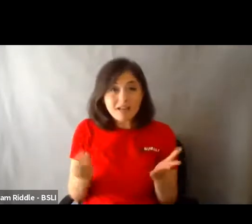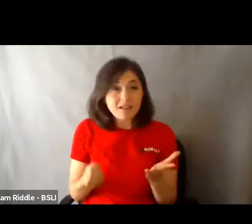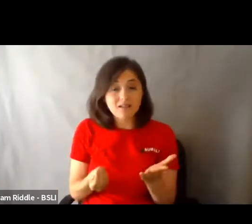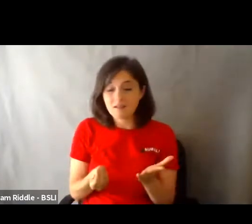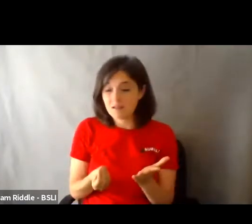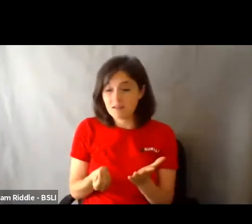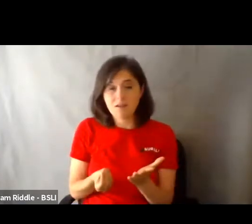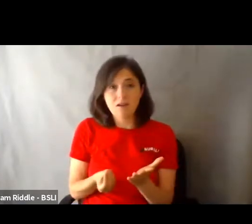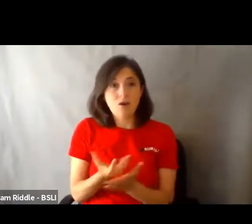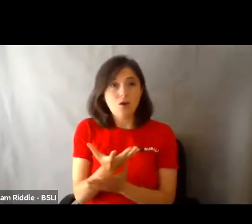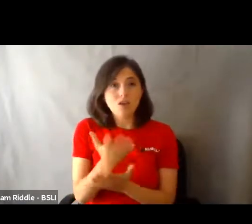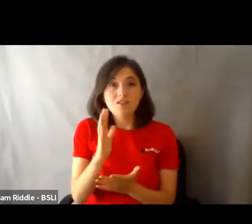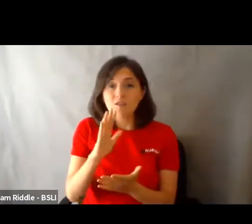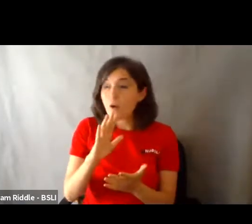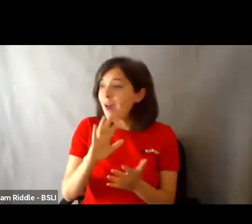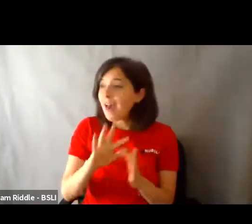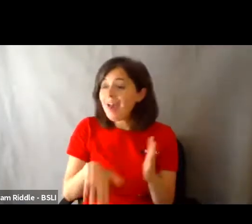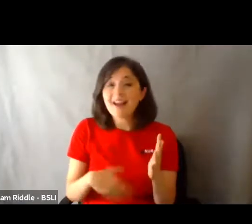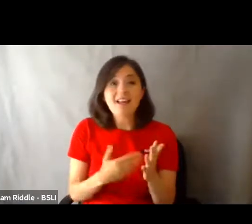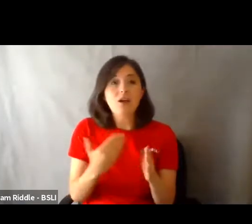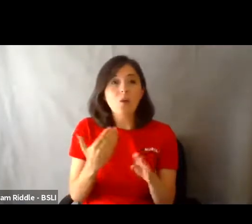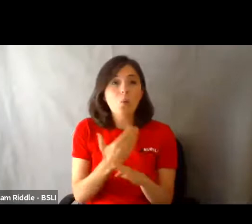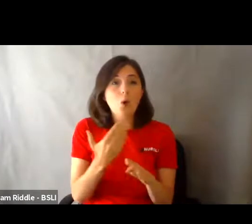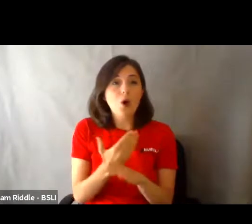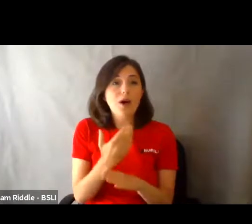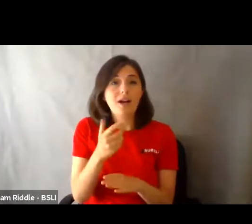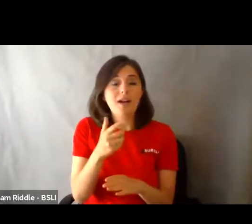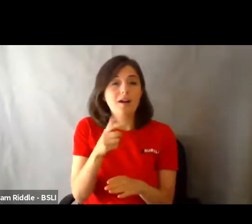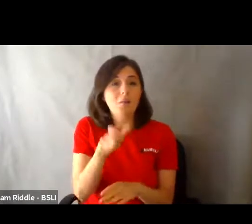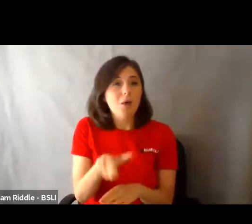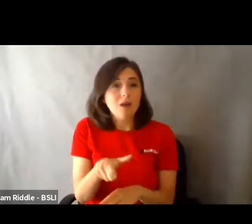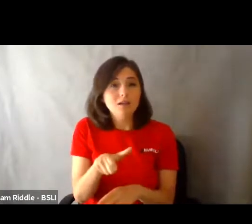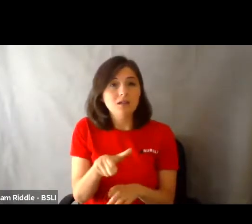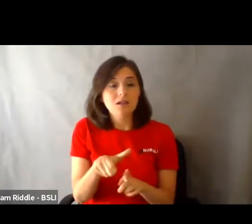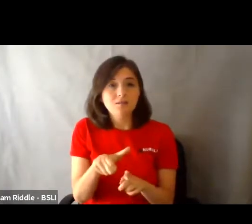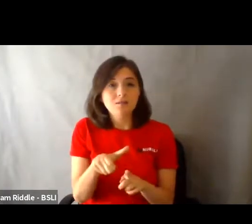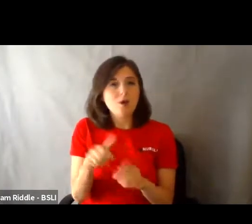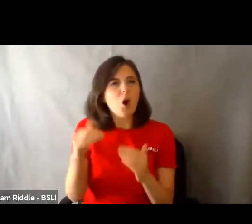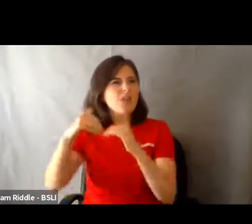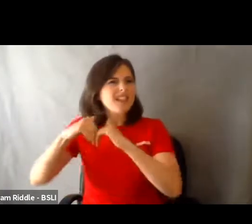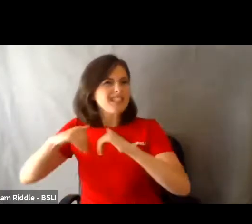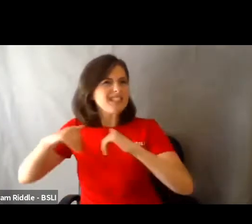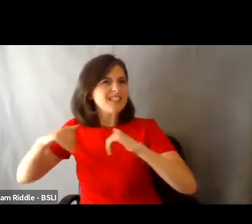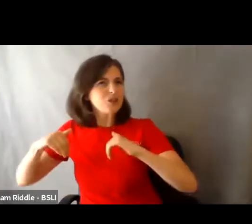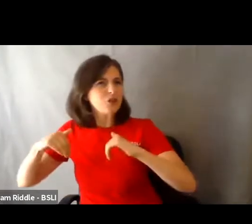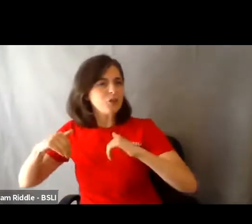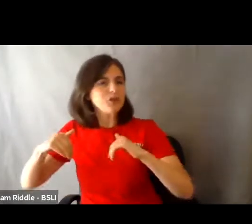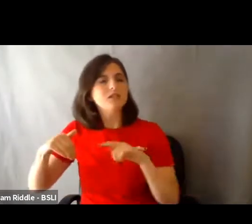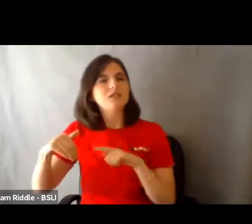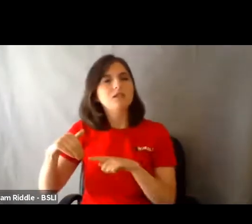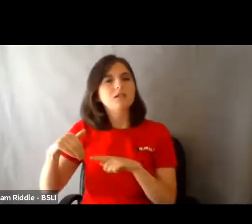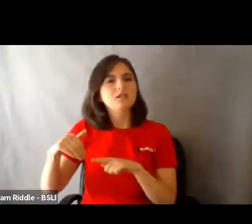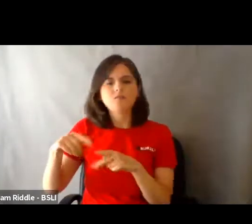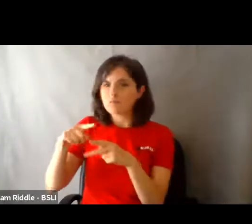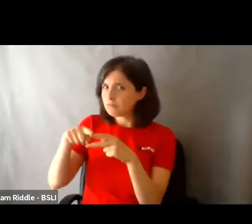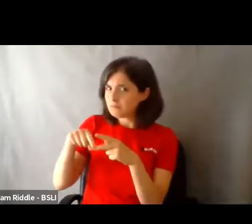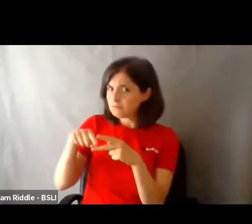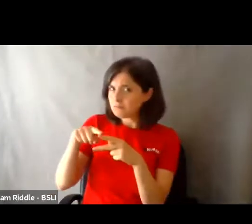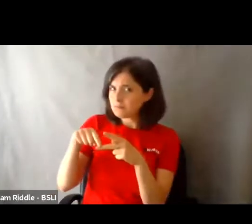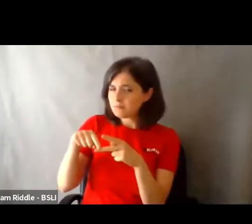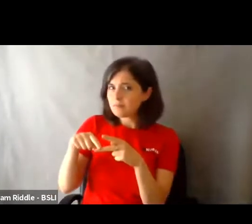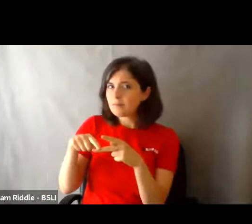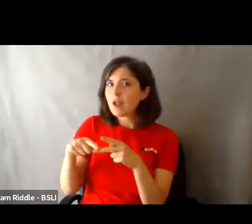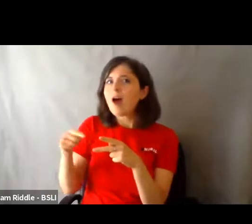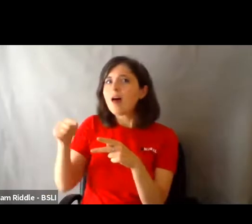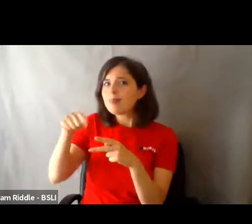class person, whether disabled or not, is excluded from it. Now, these are all things that are subject to means